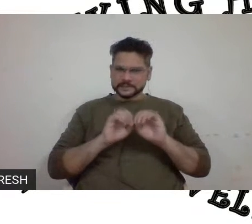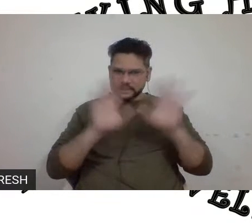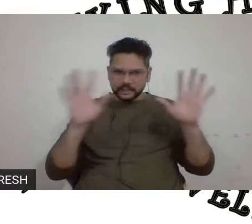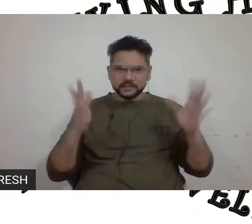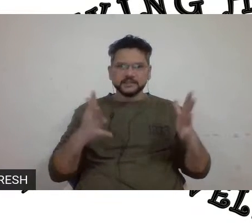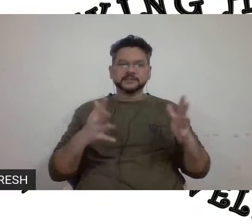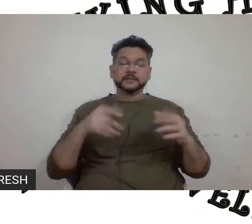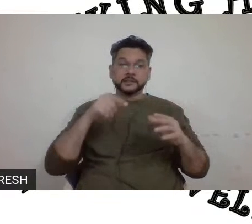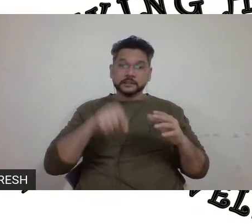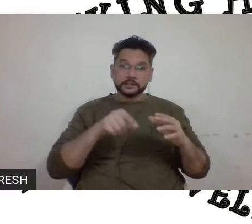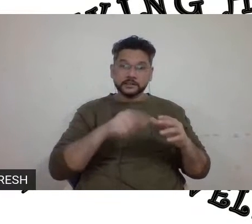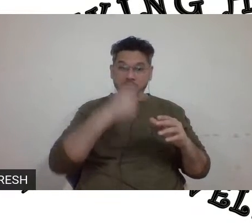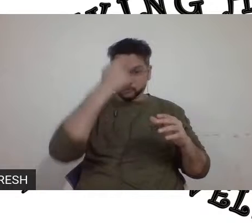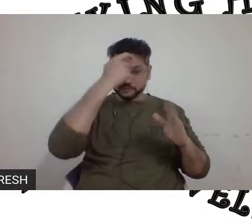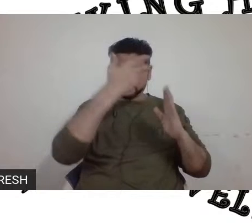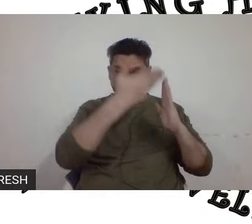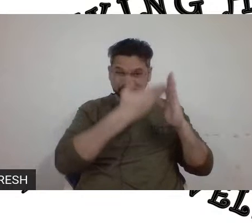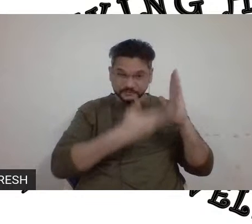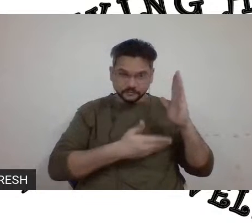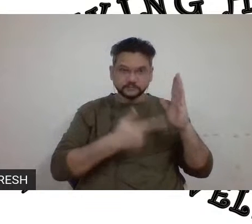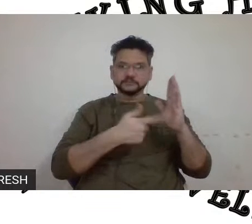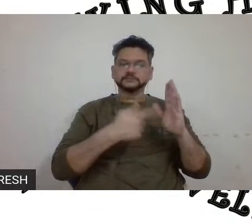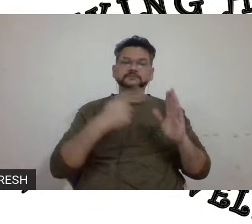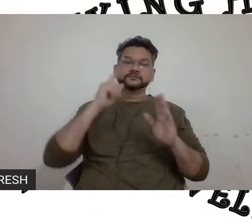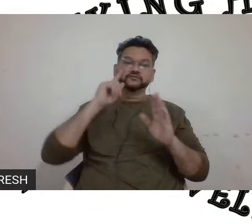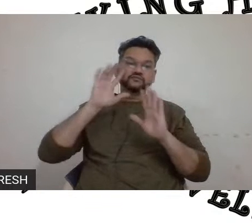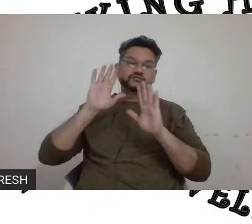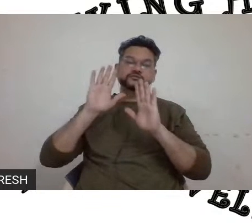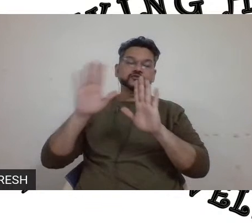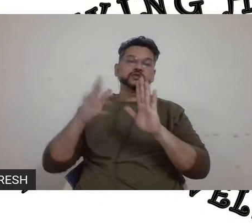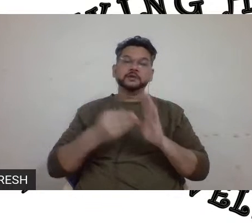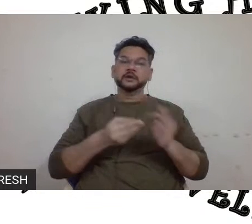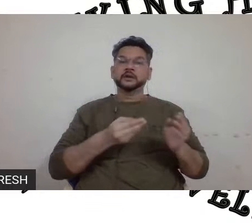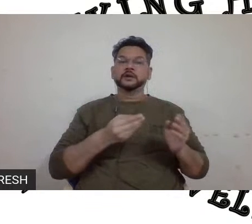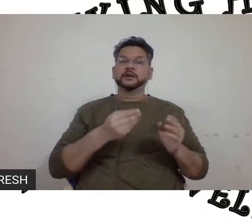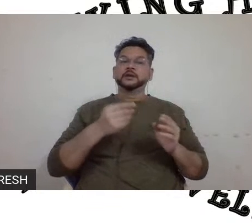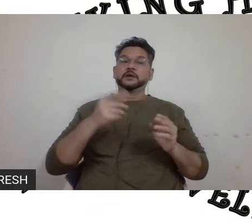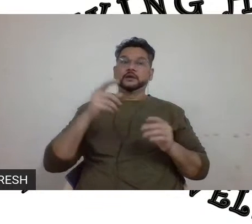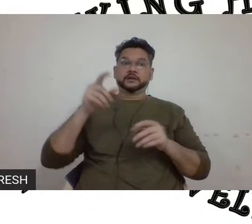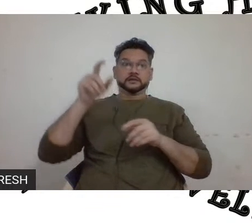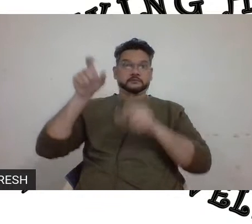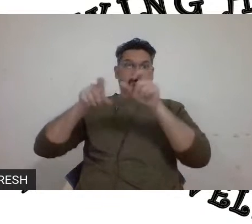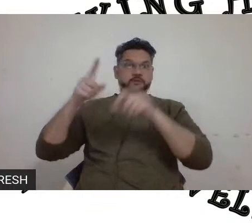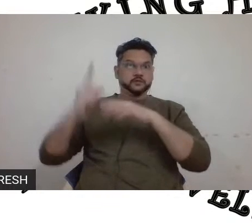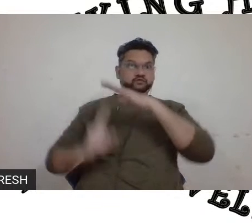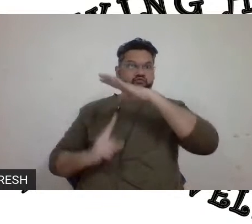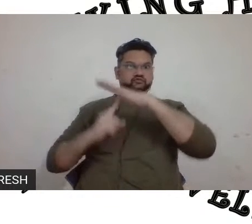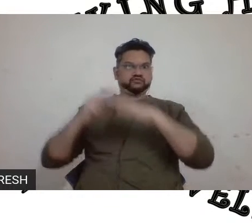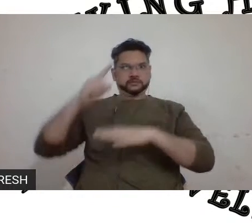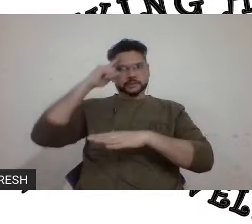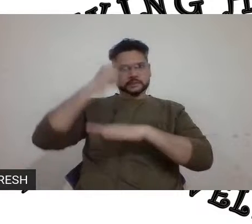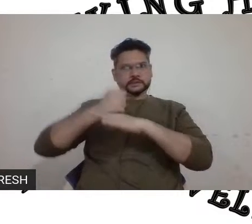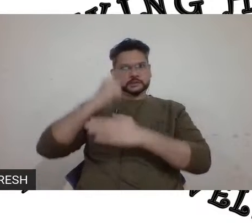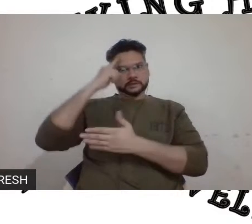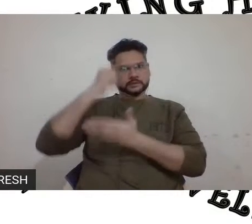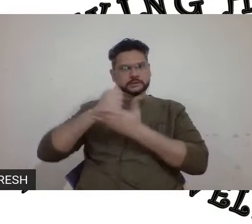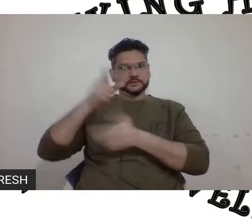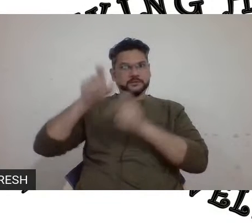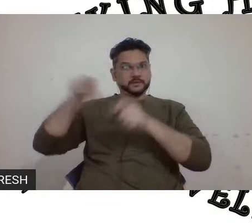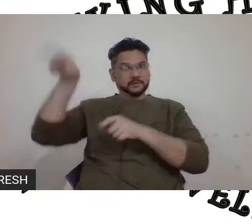people who are the decision makers. So that is something which needs to be highlighted across the board,